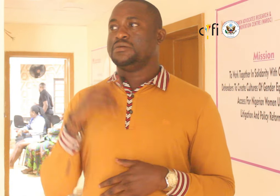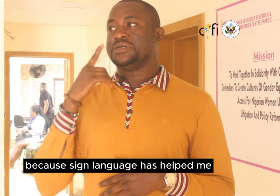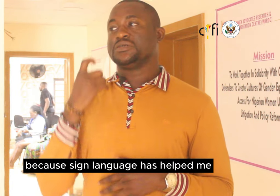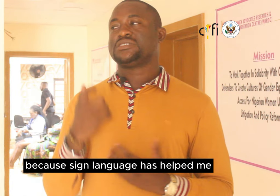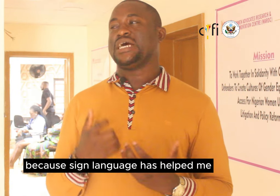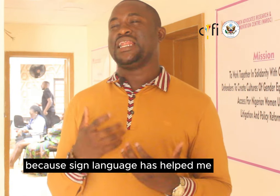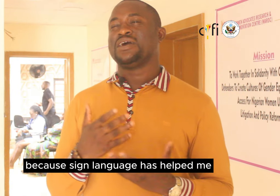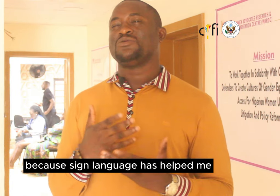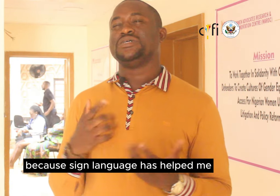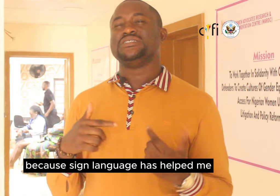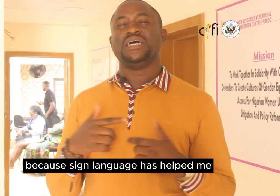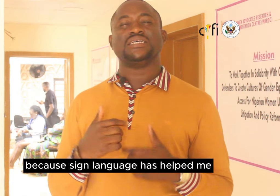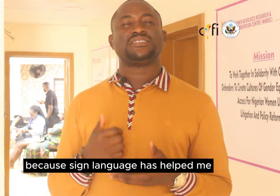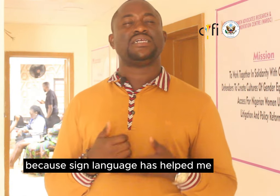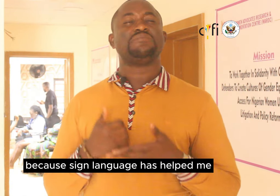Because